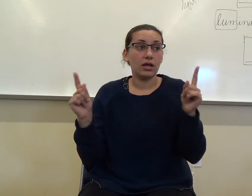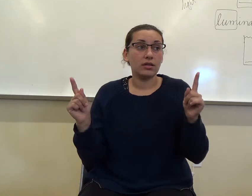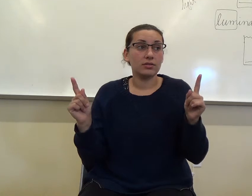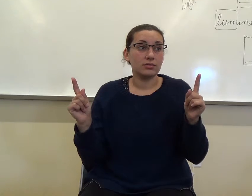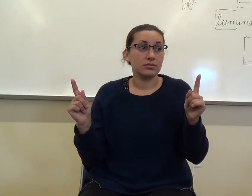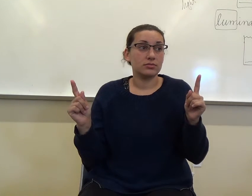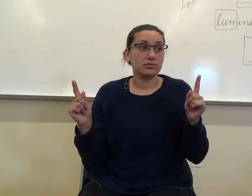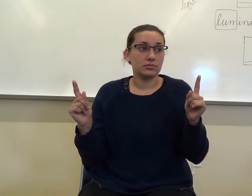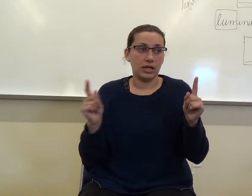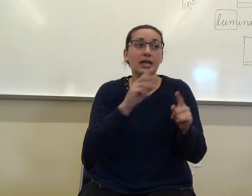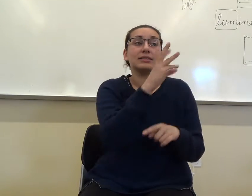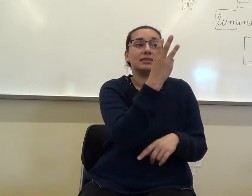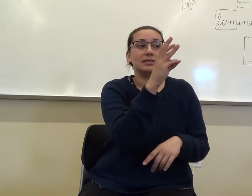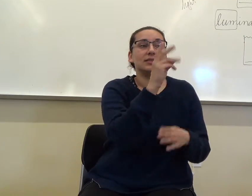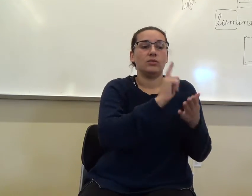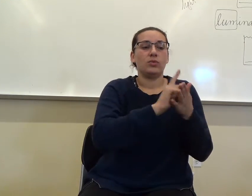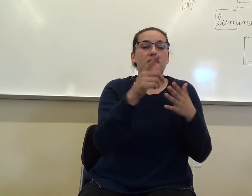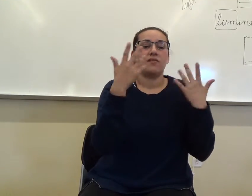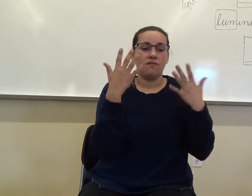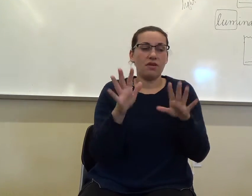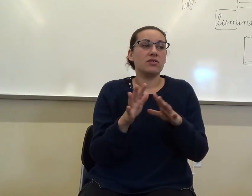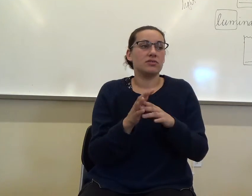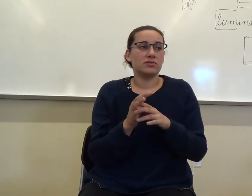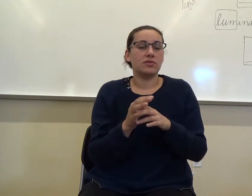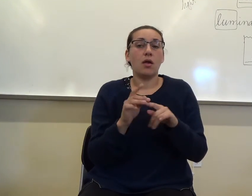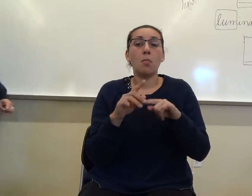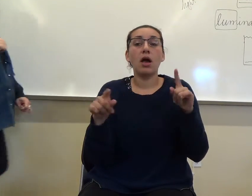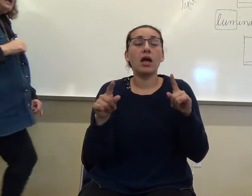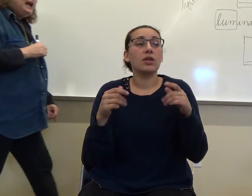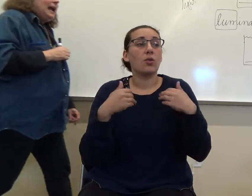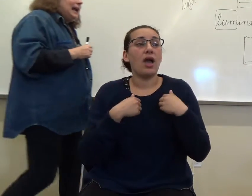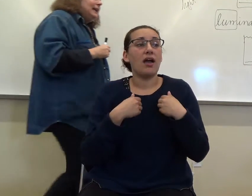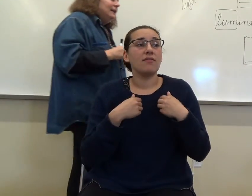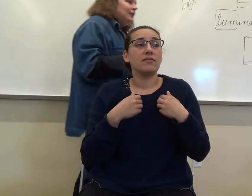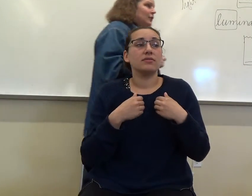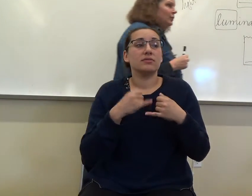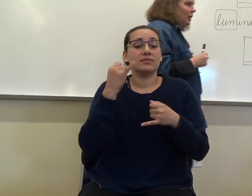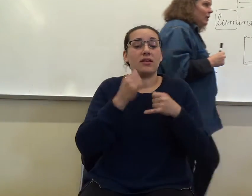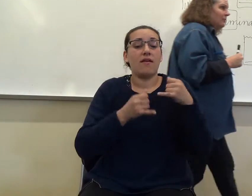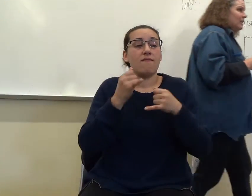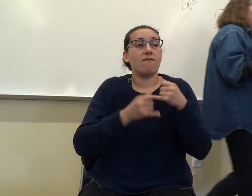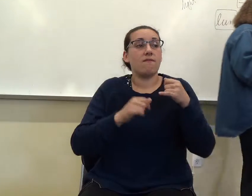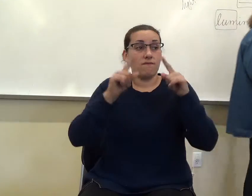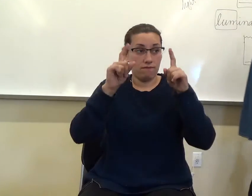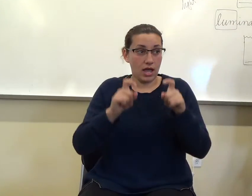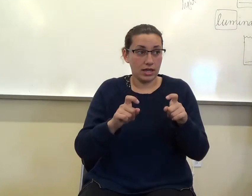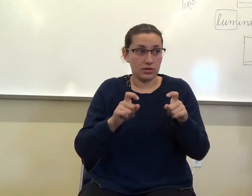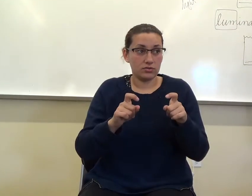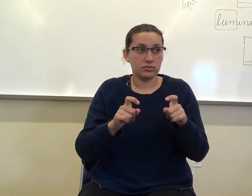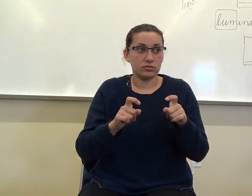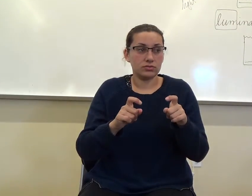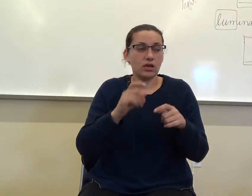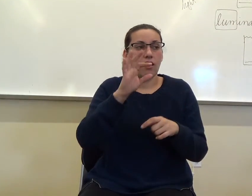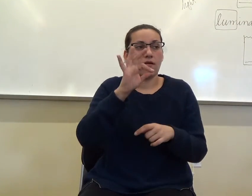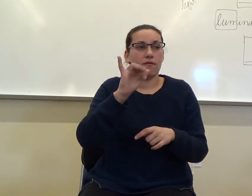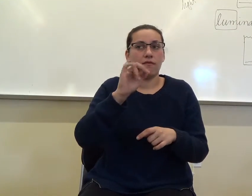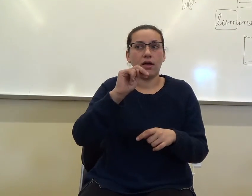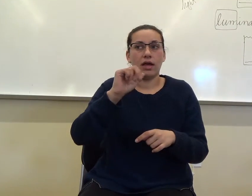also something called finals week, okay? And you are required to be on campus. I